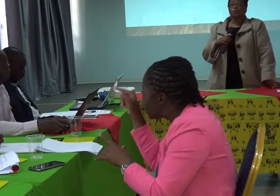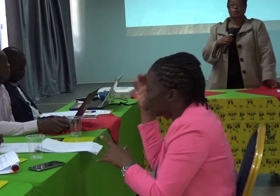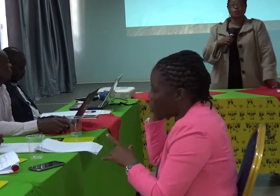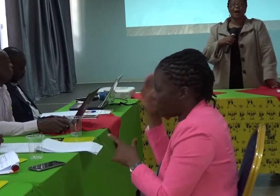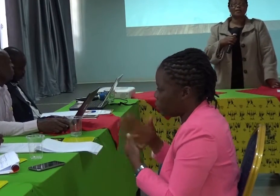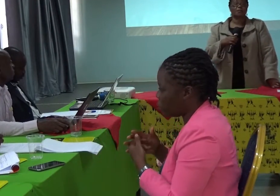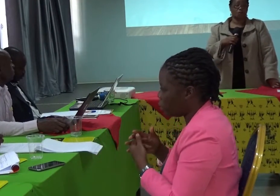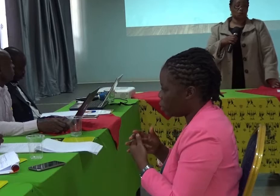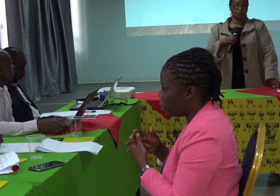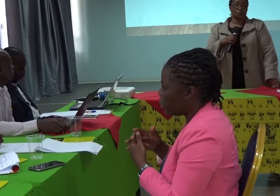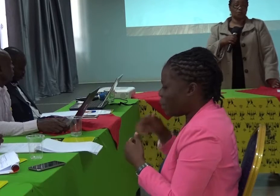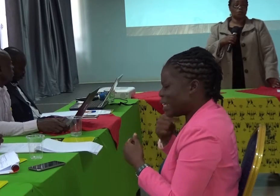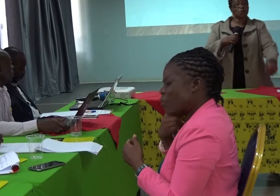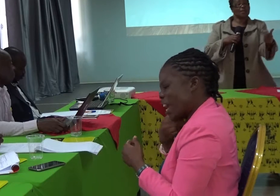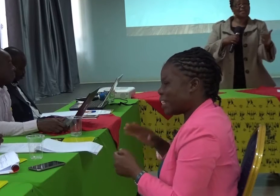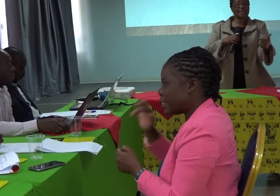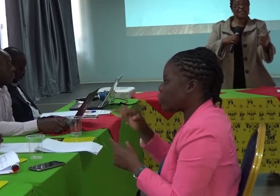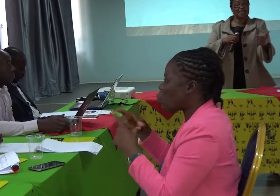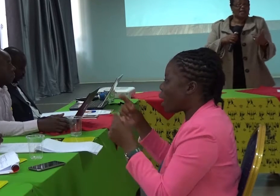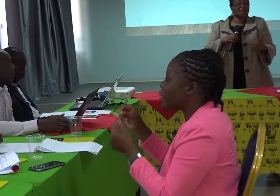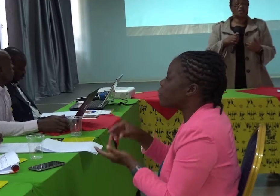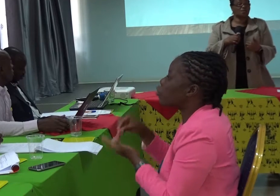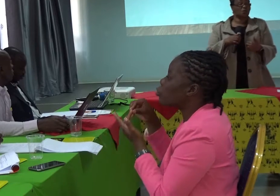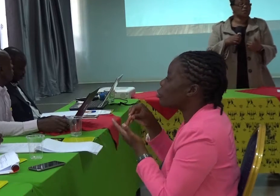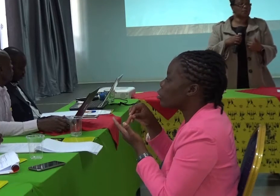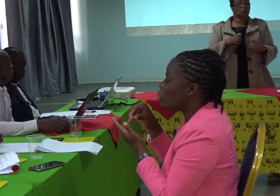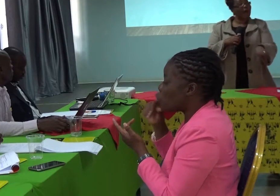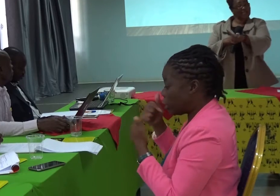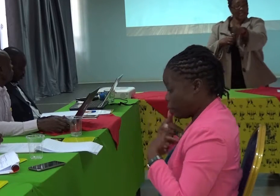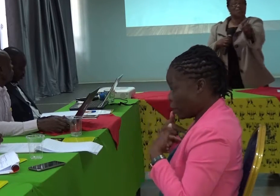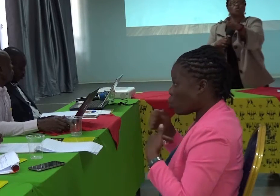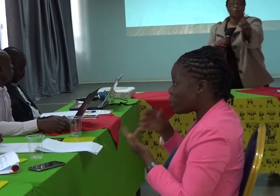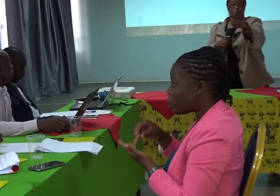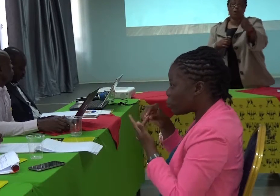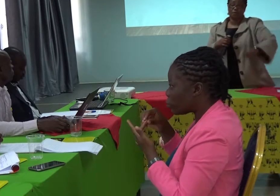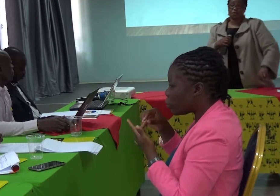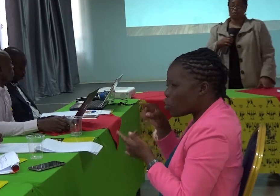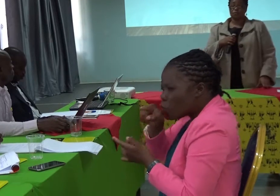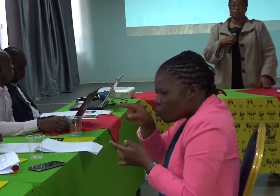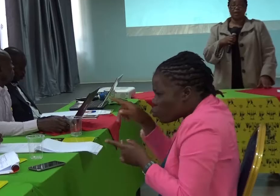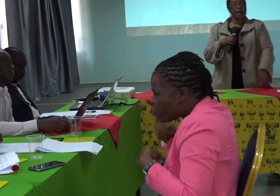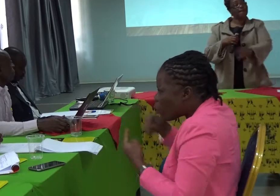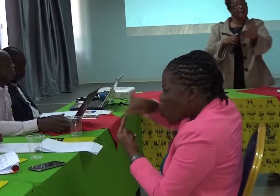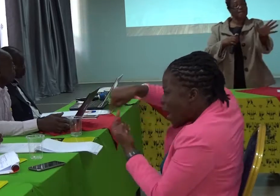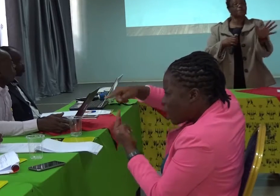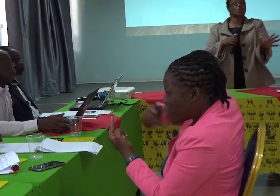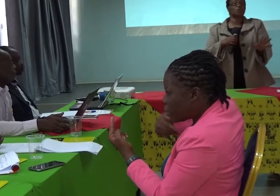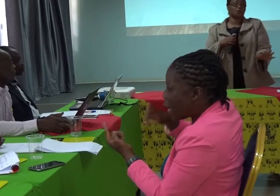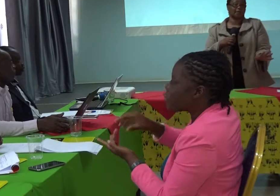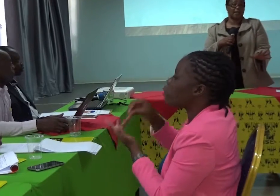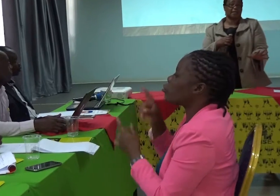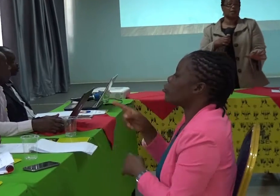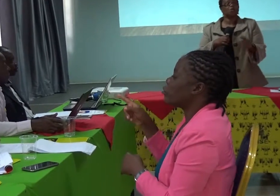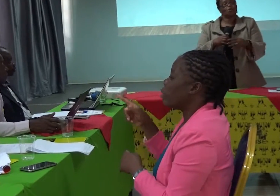am tired of this word special. So the child says, it's not me who is special. Actually, it is you people who are special. I am part and parcel